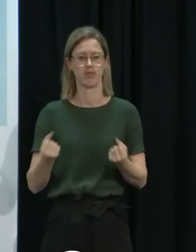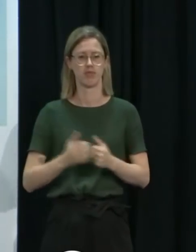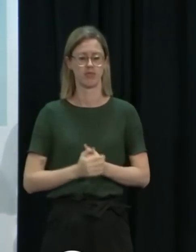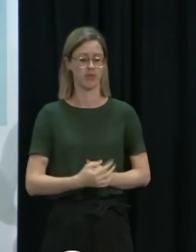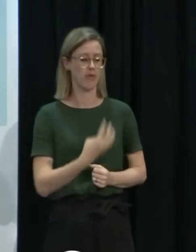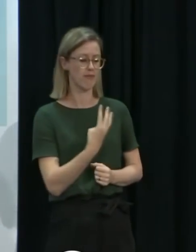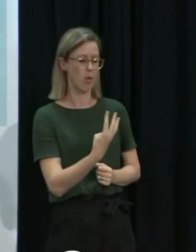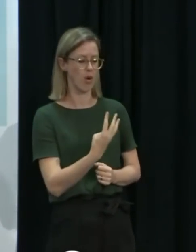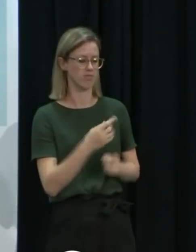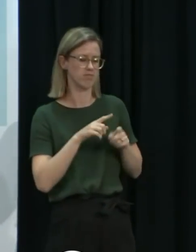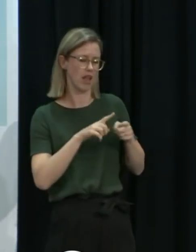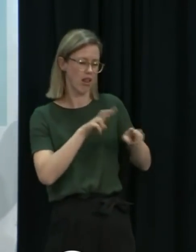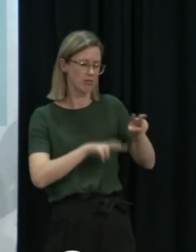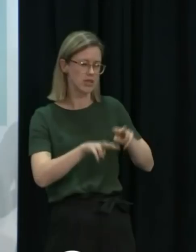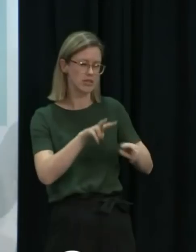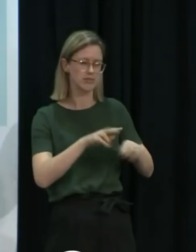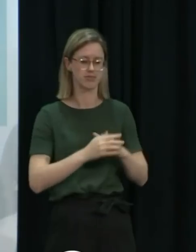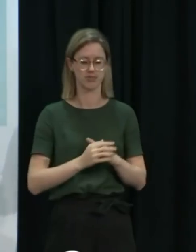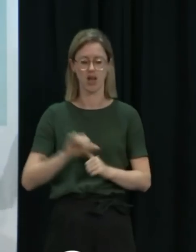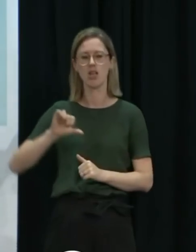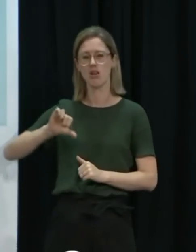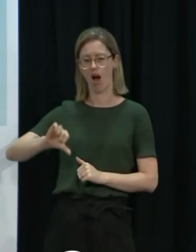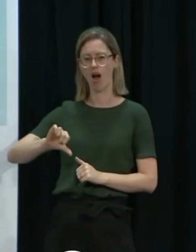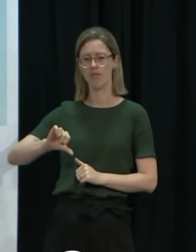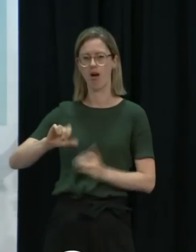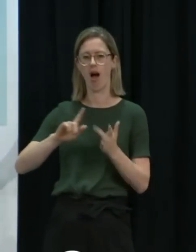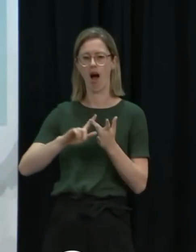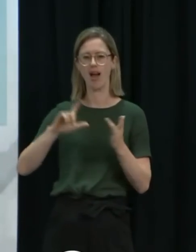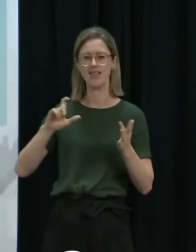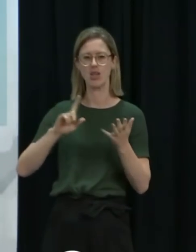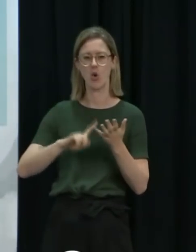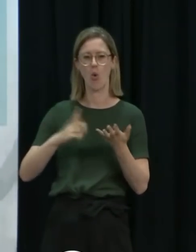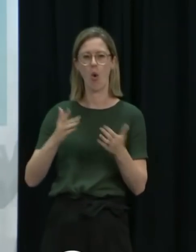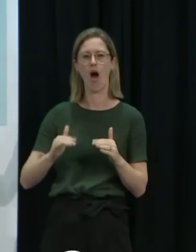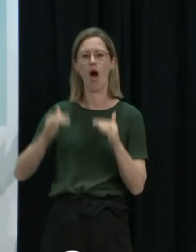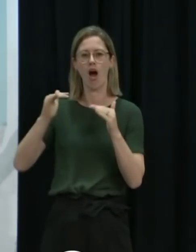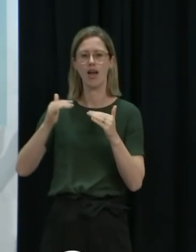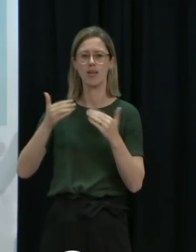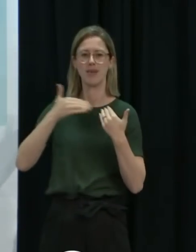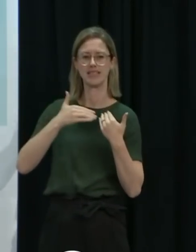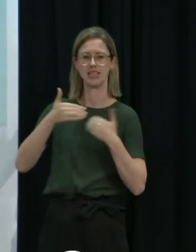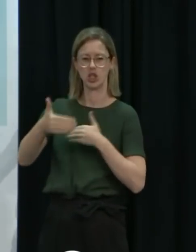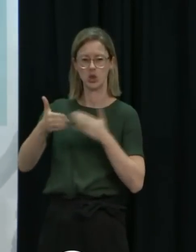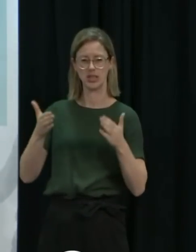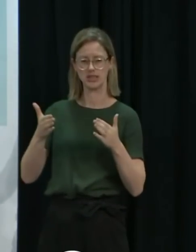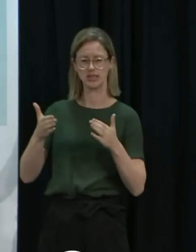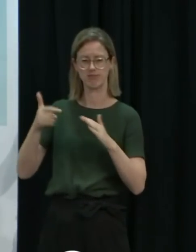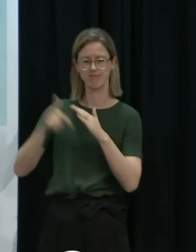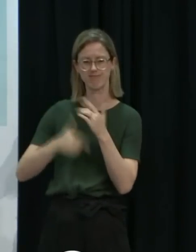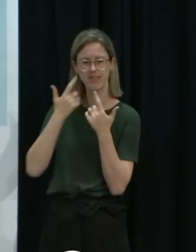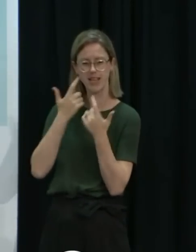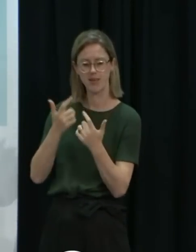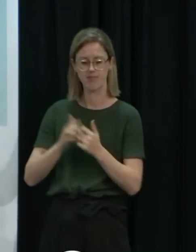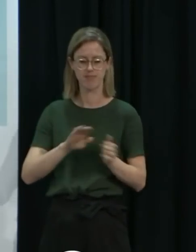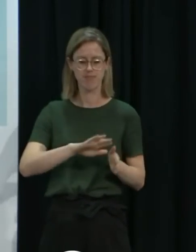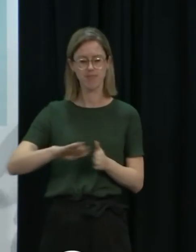people who are still being assessed. 9 of these patients are in ICU or high dependency units. On